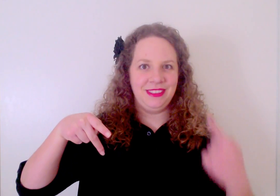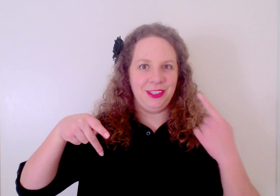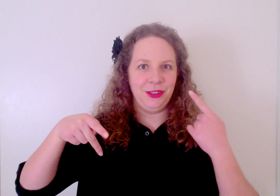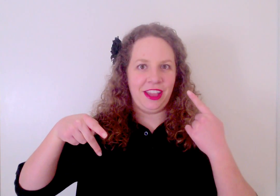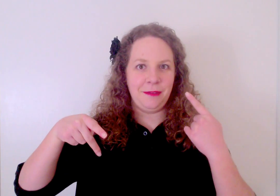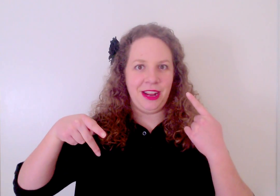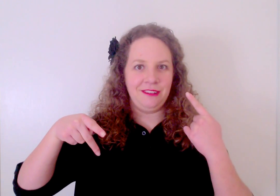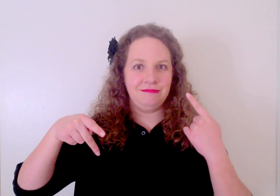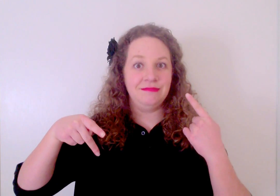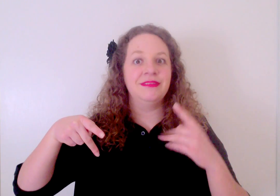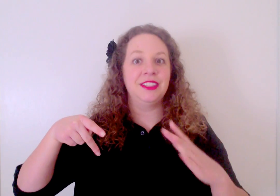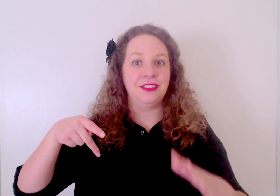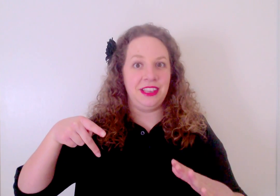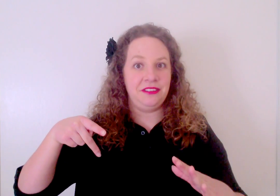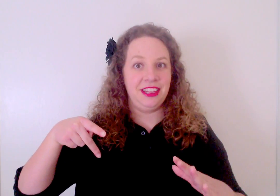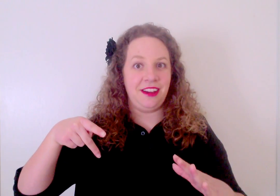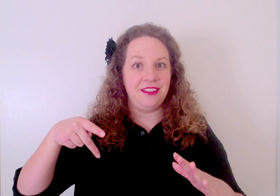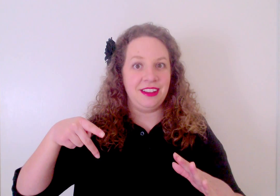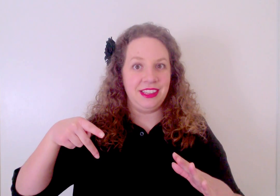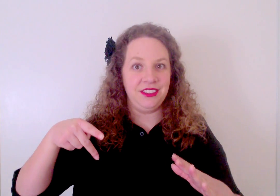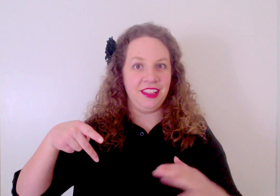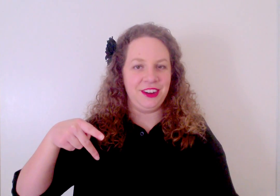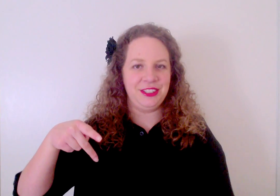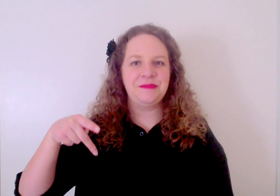still looking up here, still sounding it out, not saying the letters.